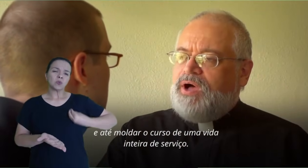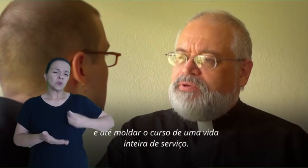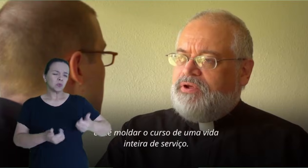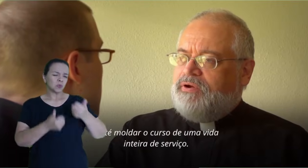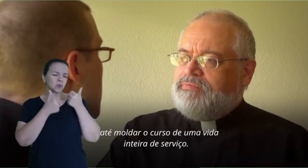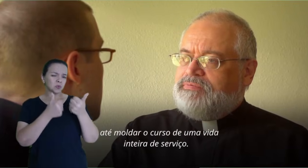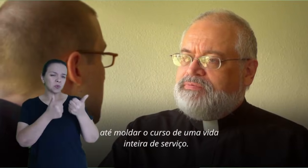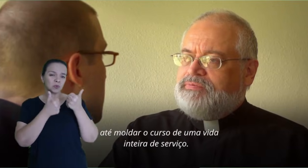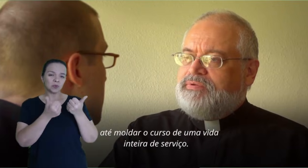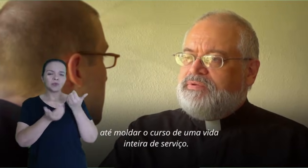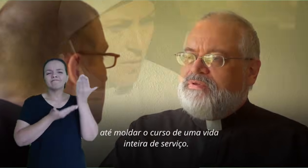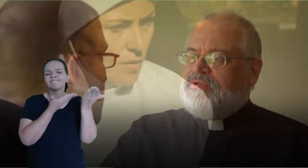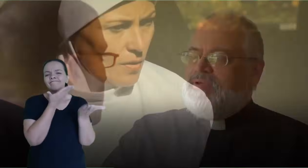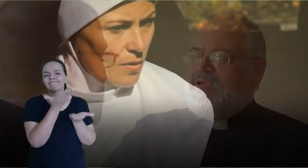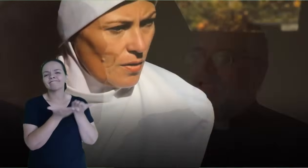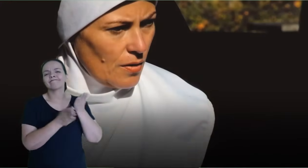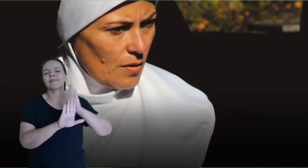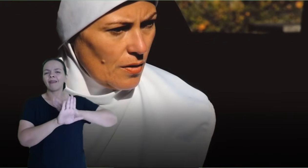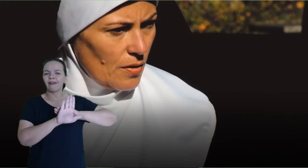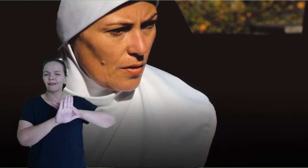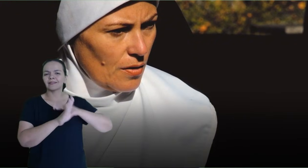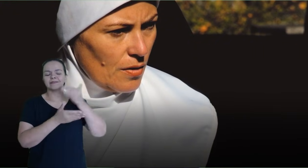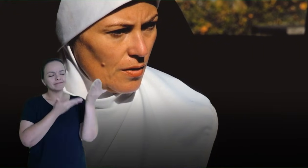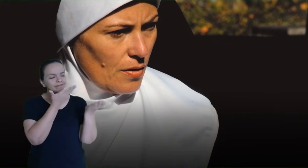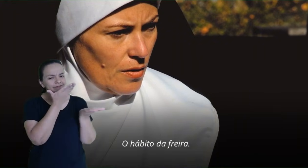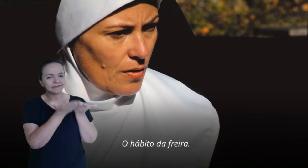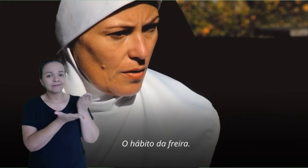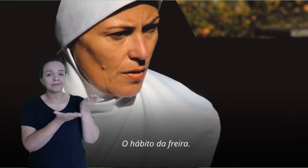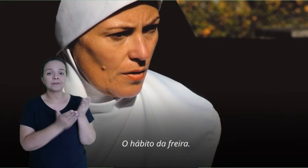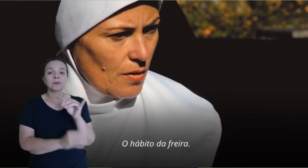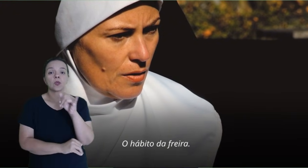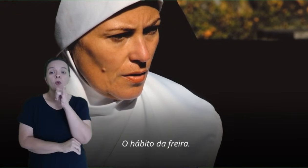life of service. The nun's habit,